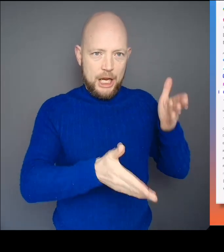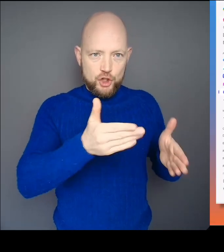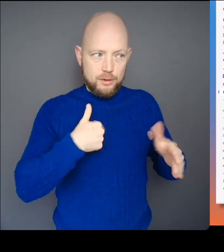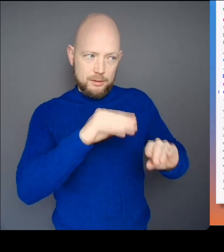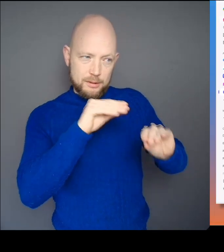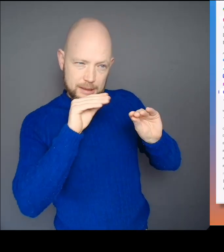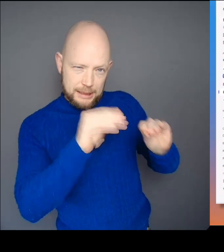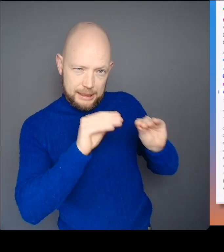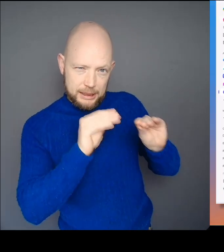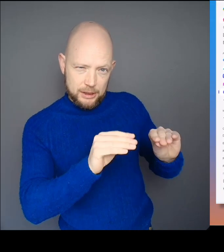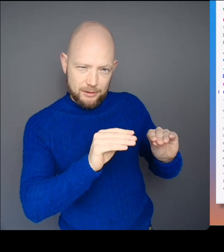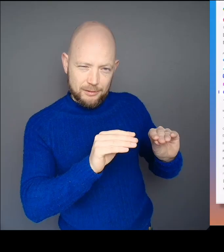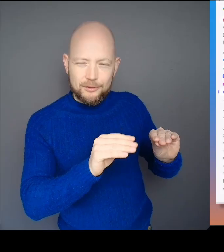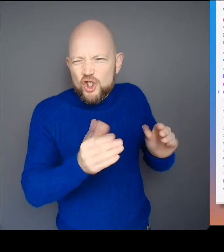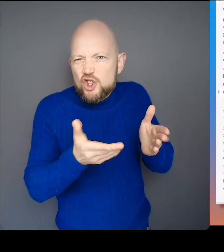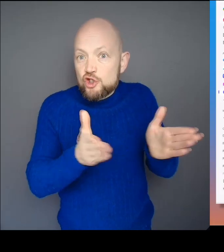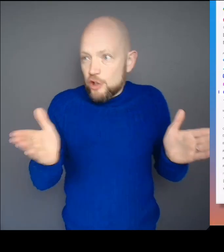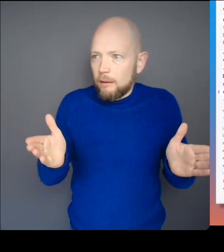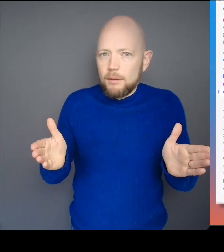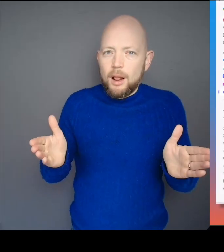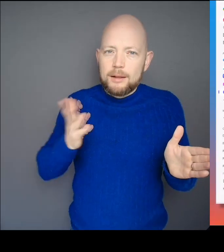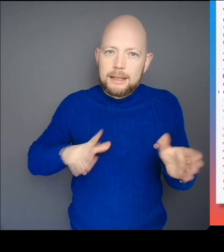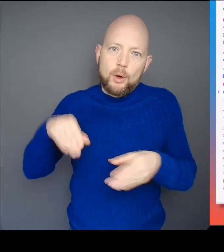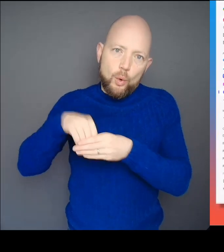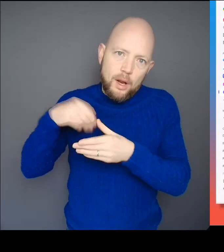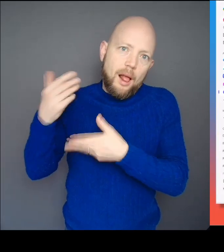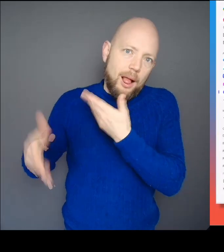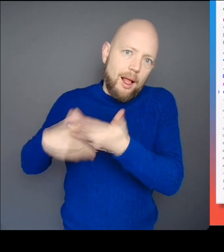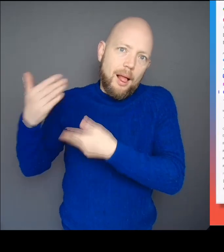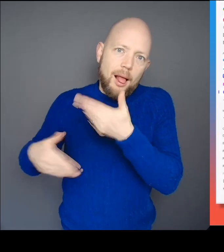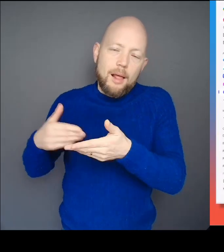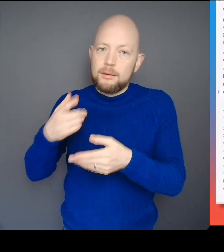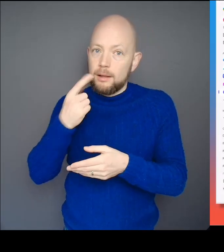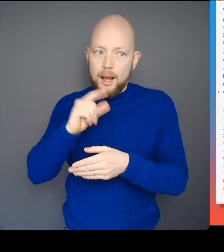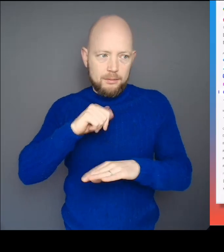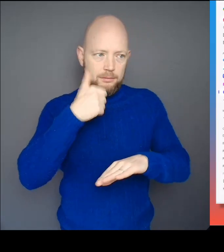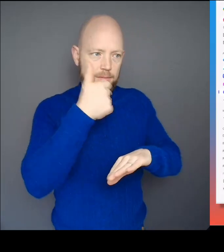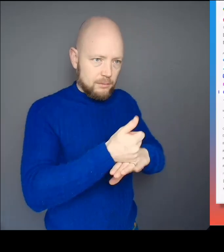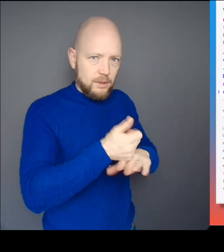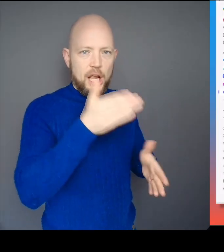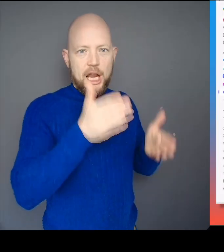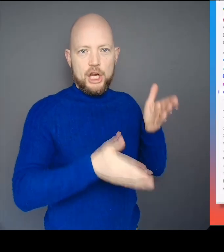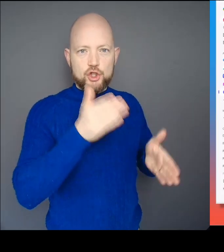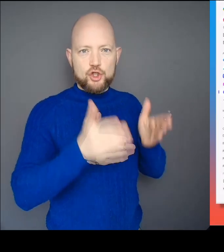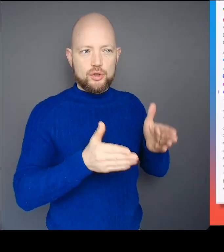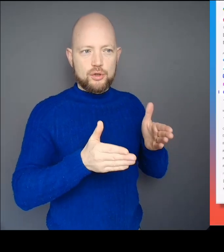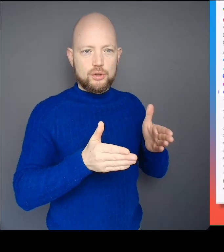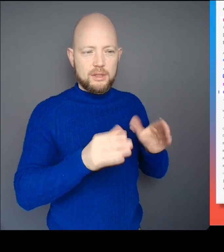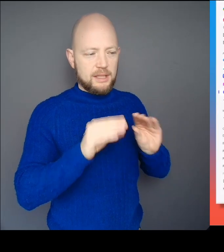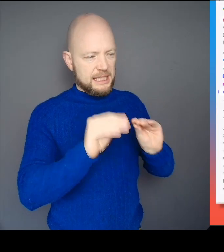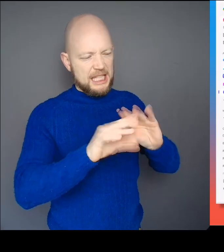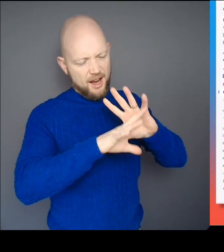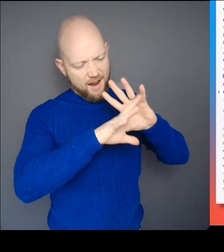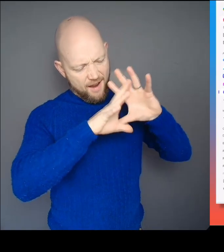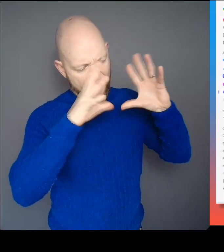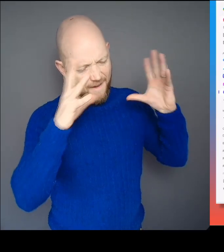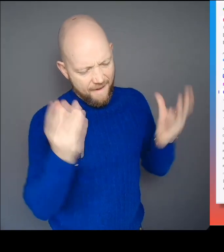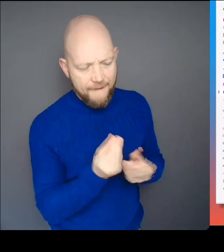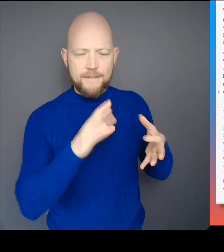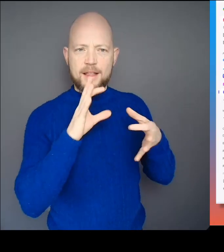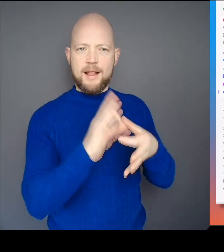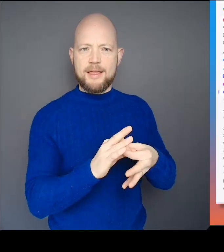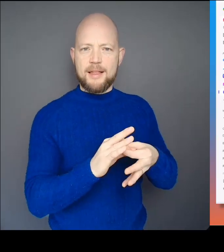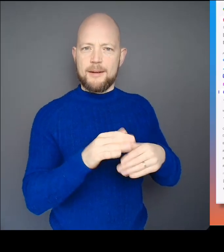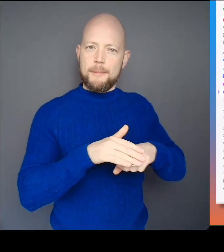to say this document, this context, these things that are going on. With an agent, you can actually say you are the subject